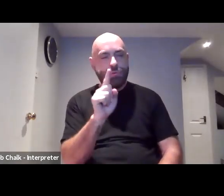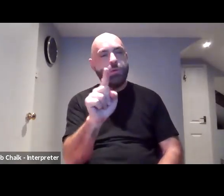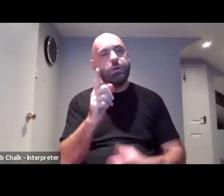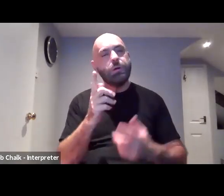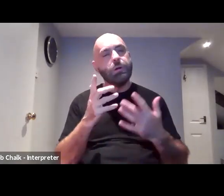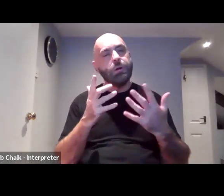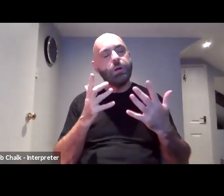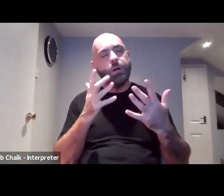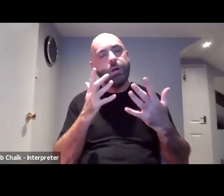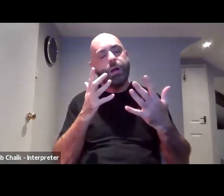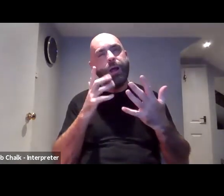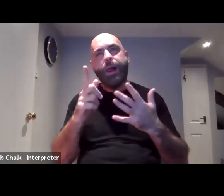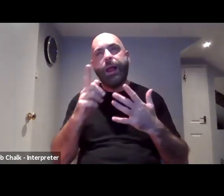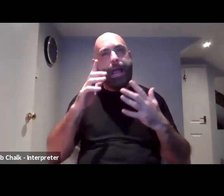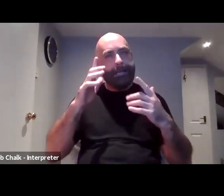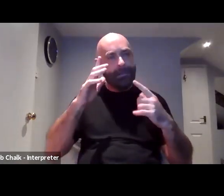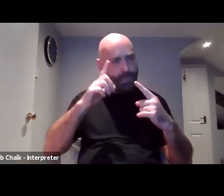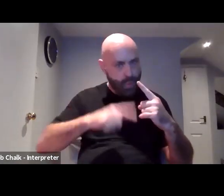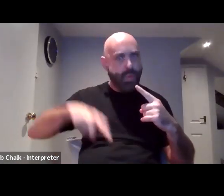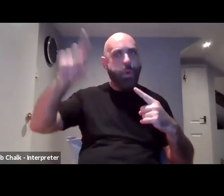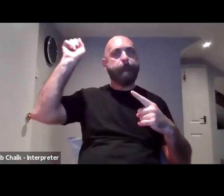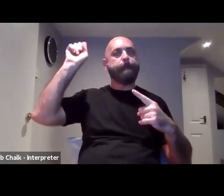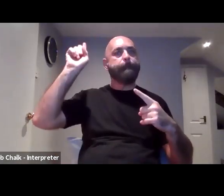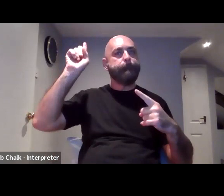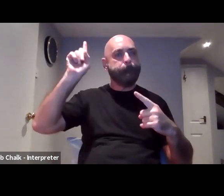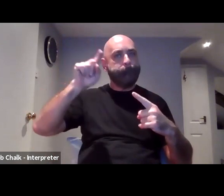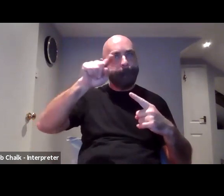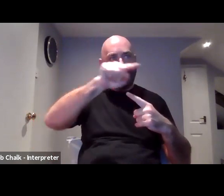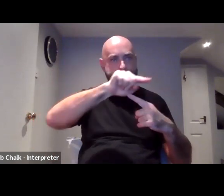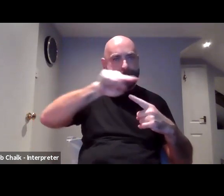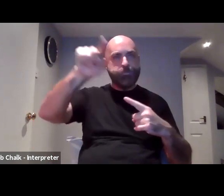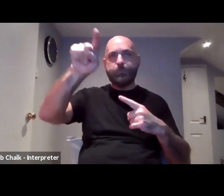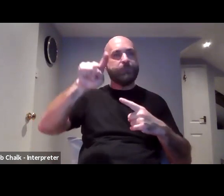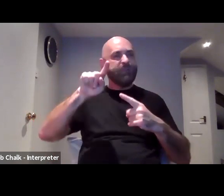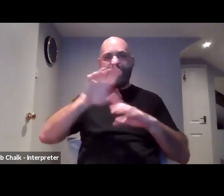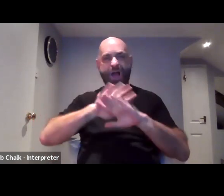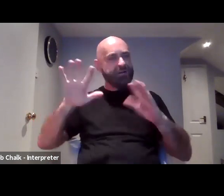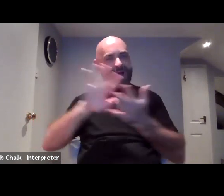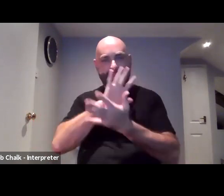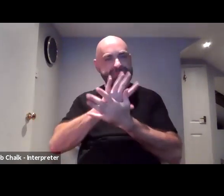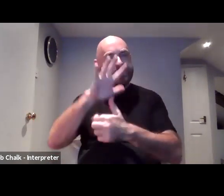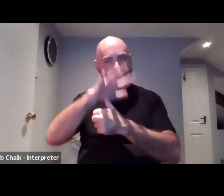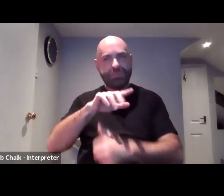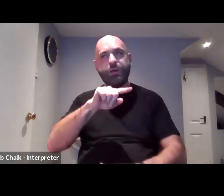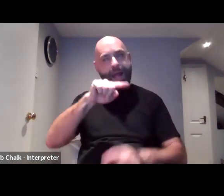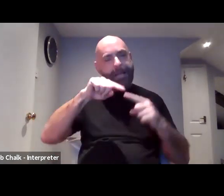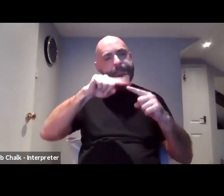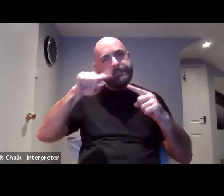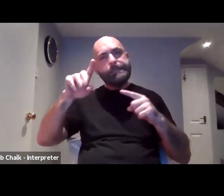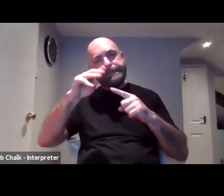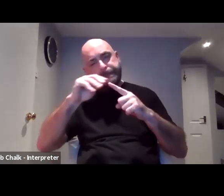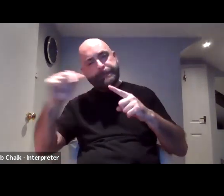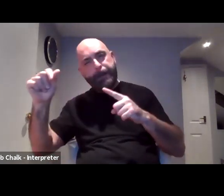and a steep increase in rates of unhappiness and depression, and some